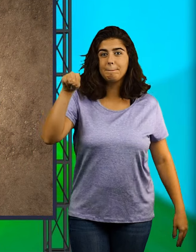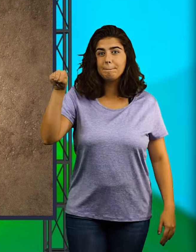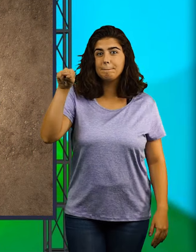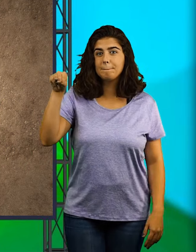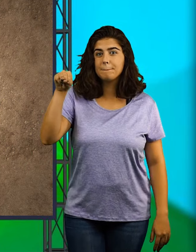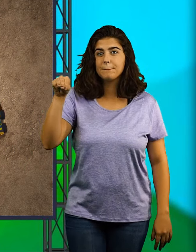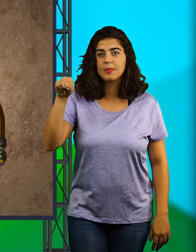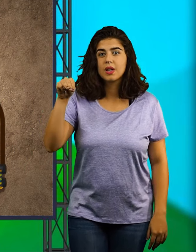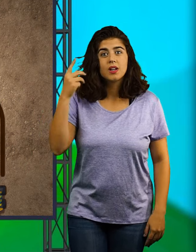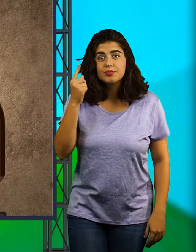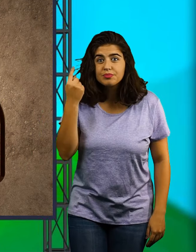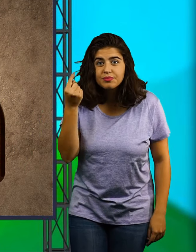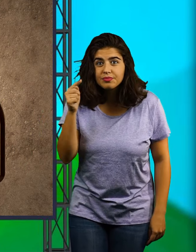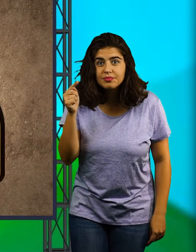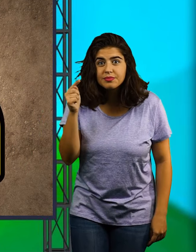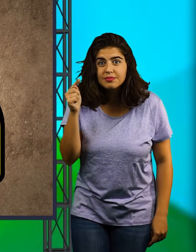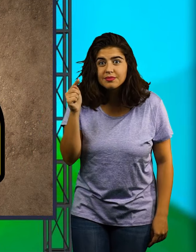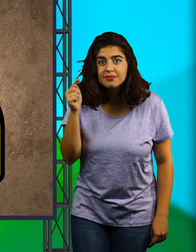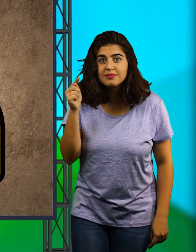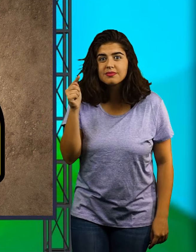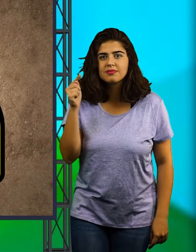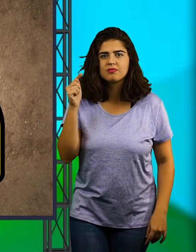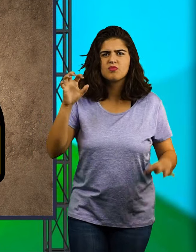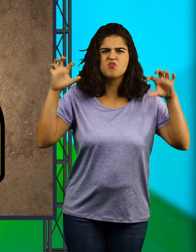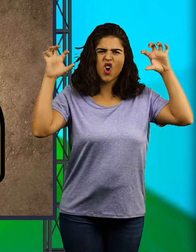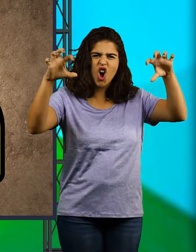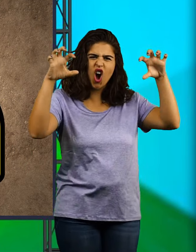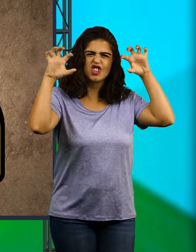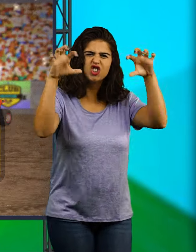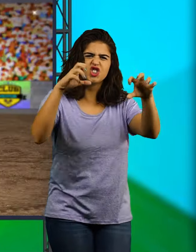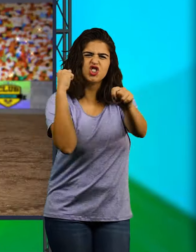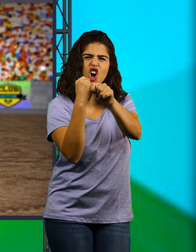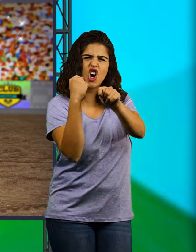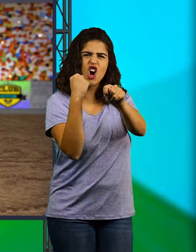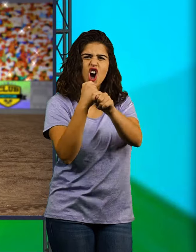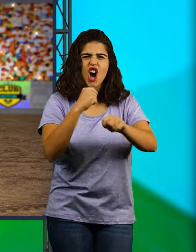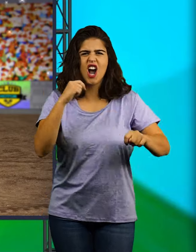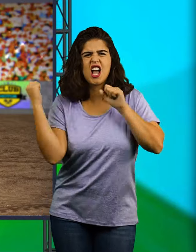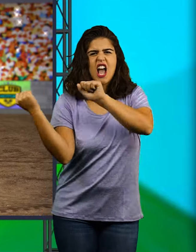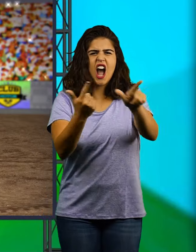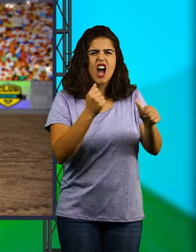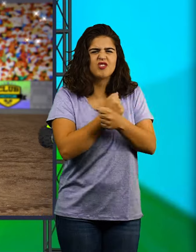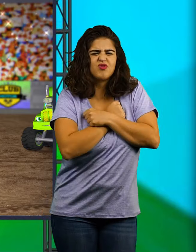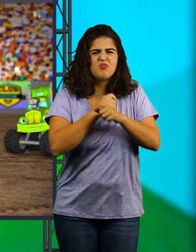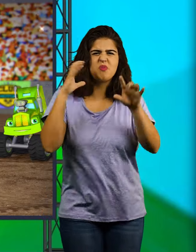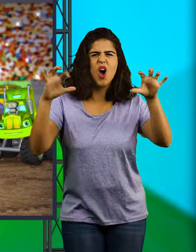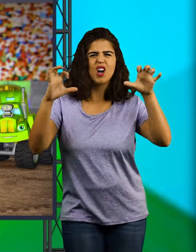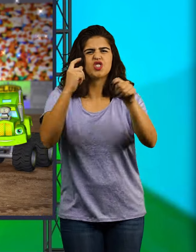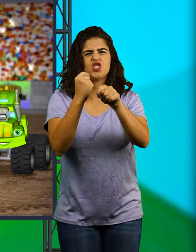M, of course, is the first letter in monster trucks. Everyone loves monster trucks. Yeah!